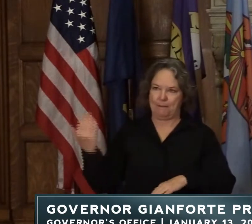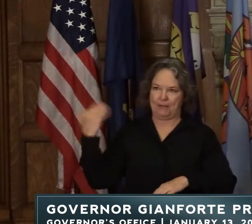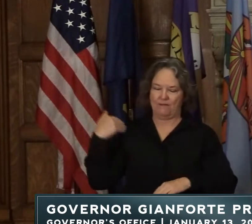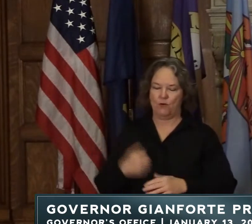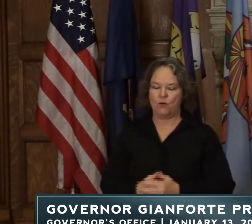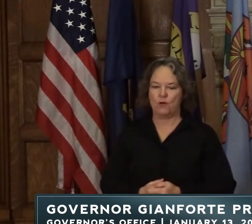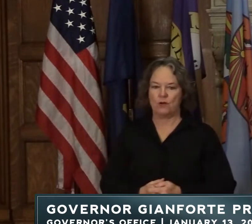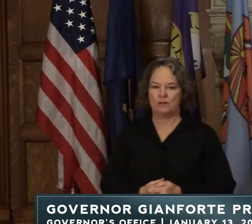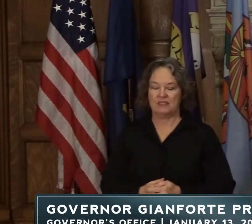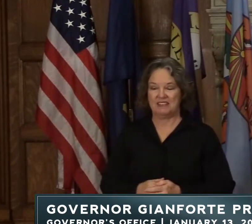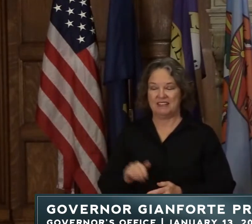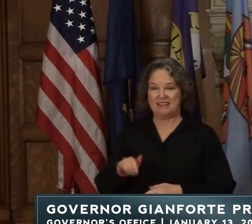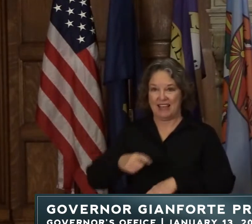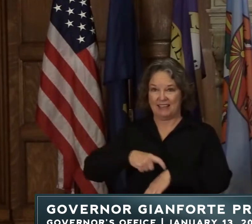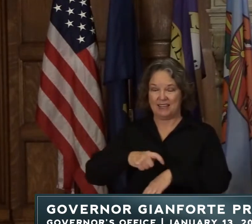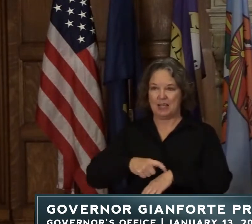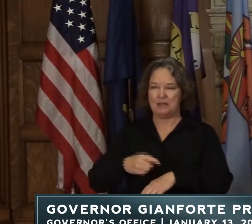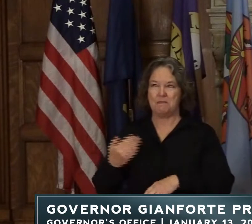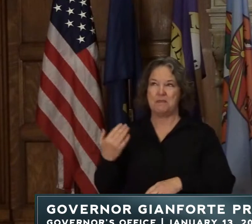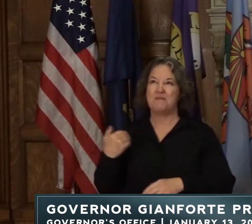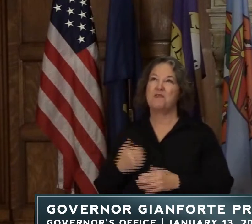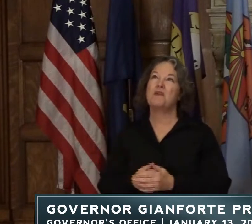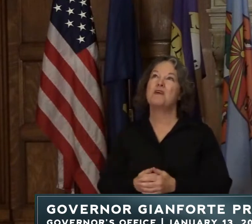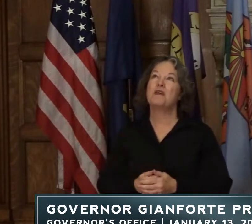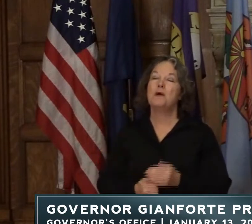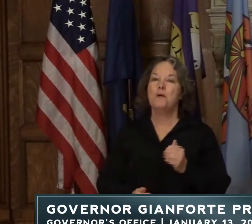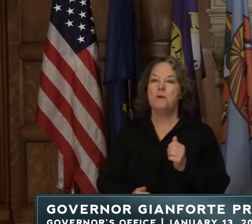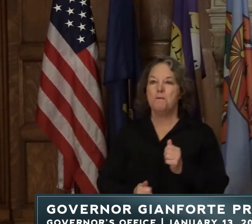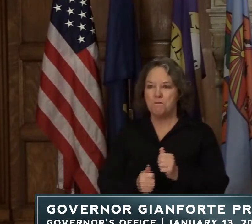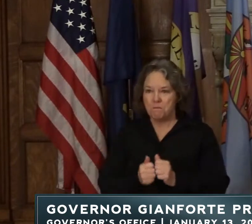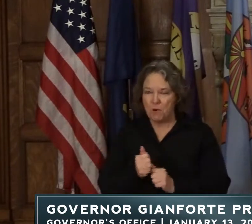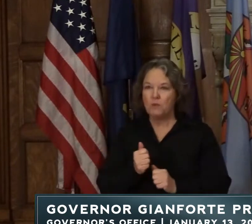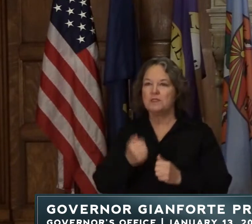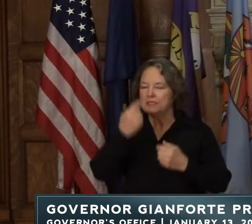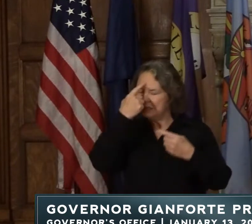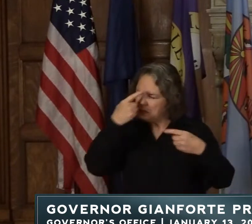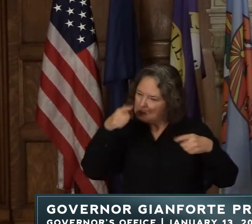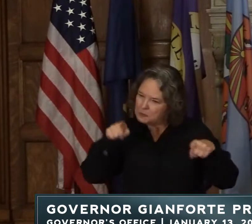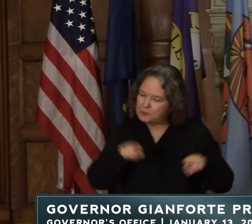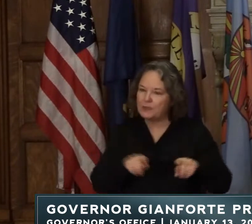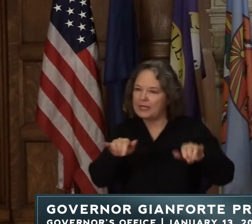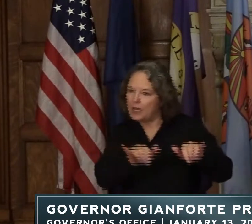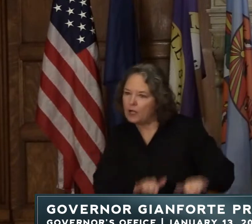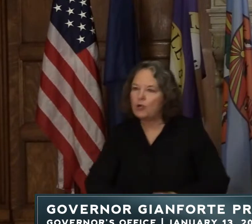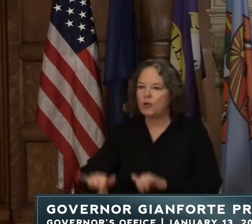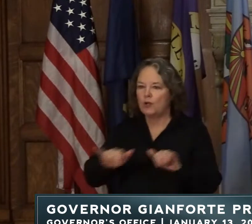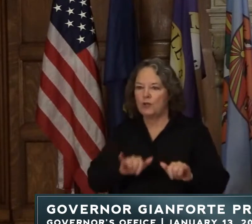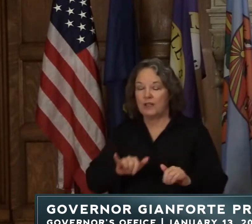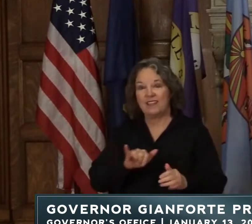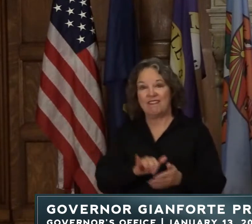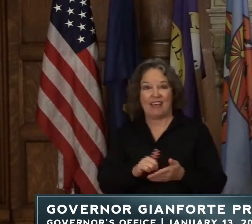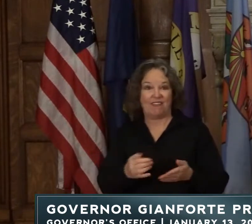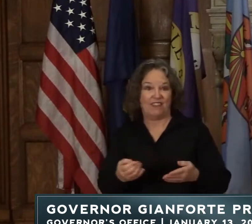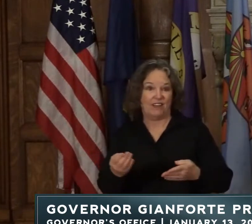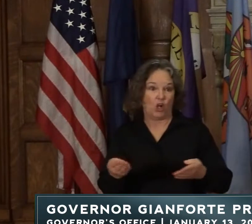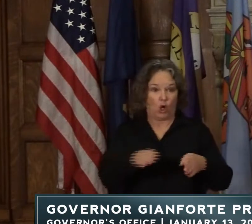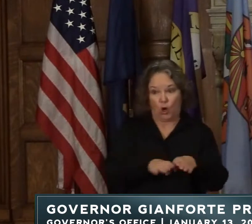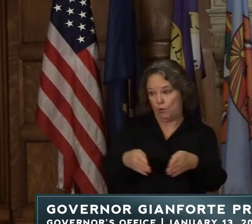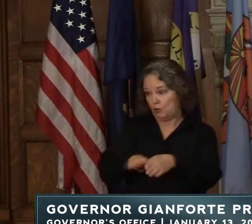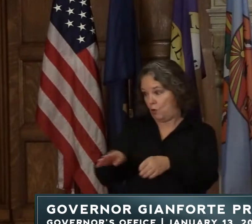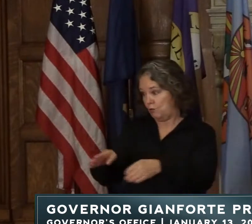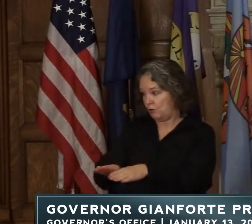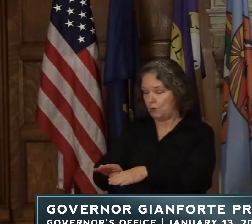time, it was probably the most uniformly agreed upon decision is that the closure mandate of